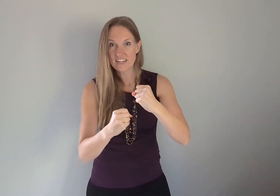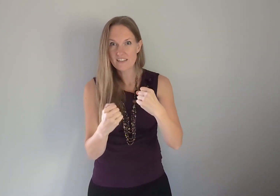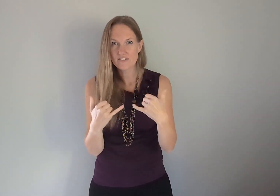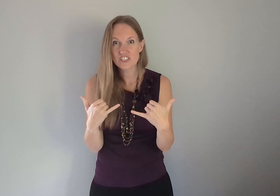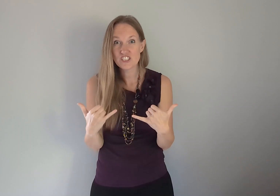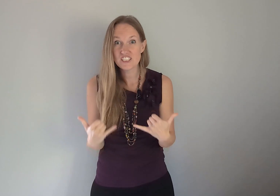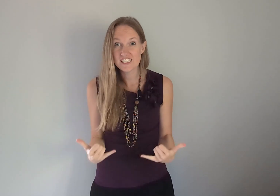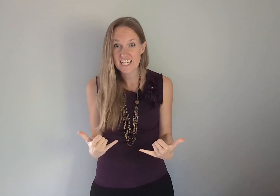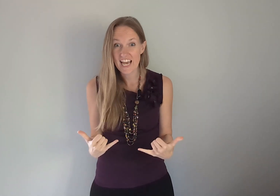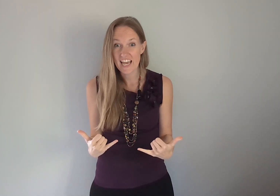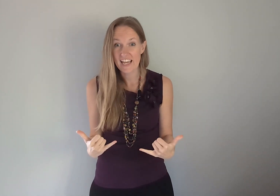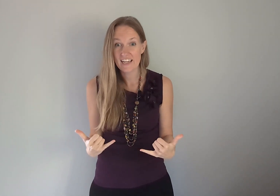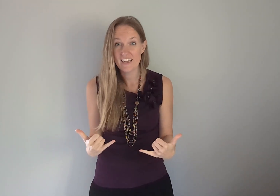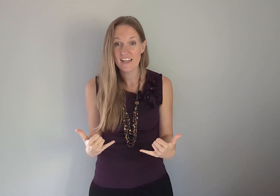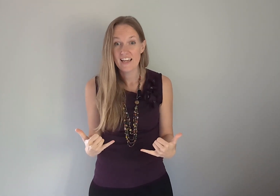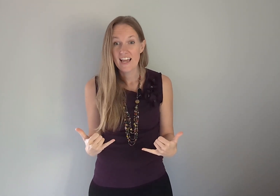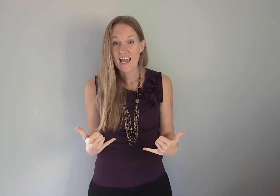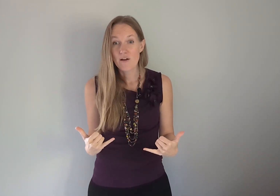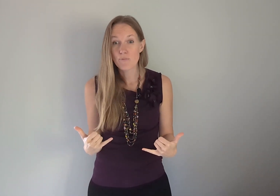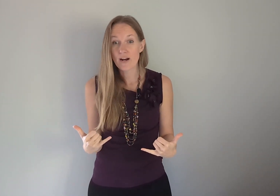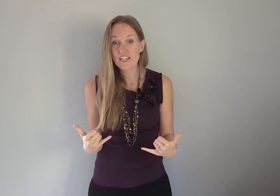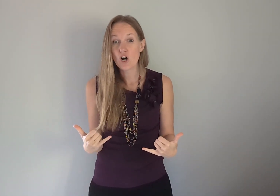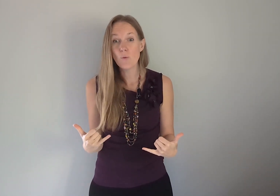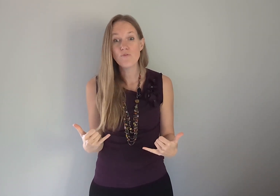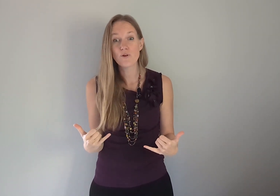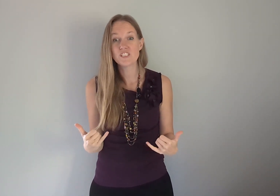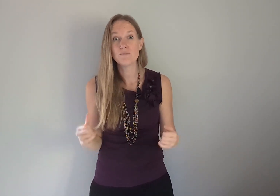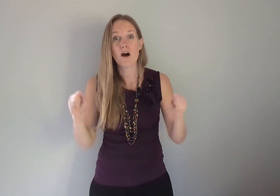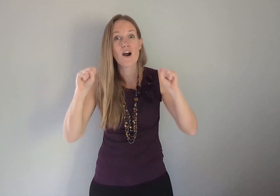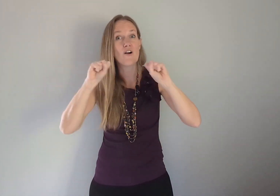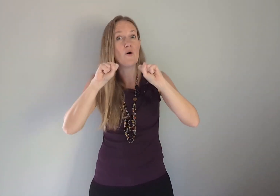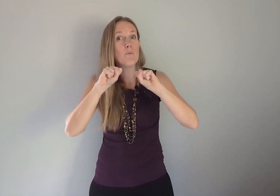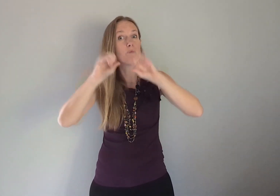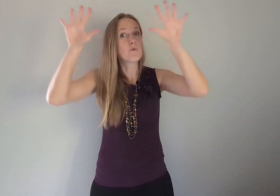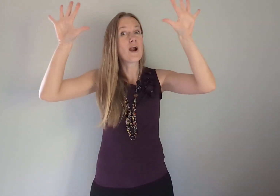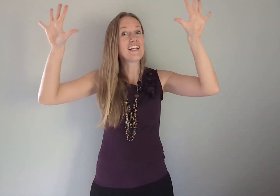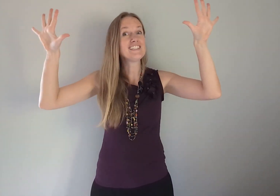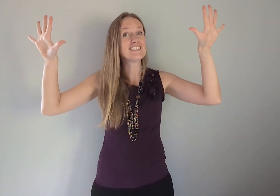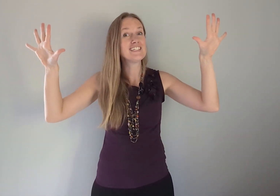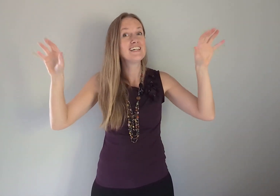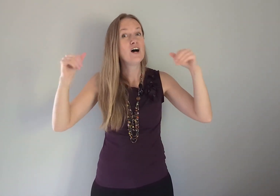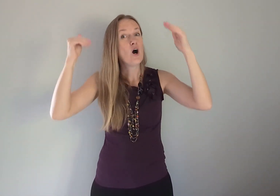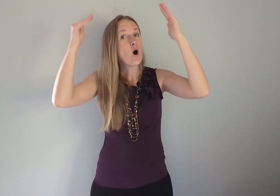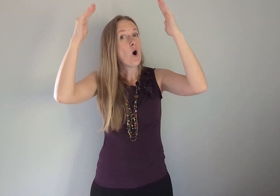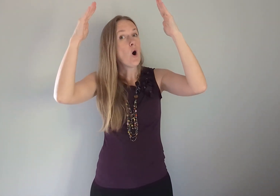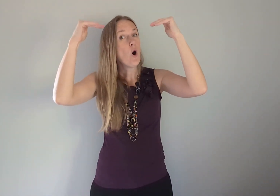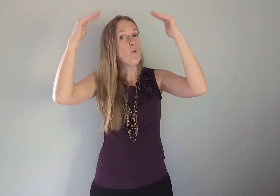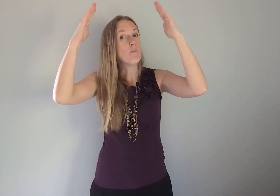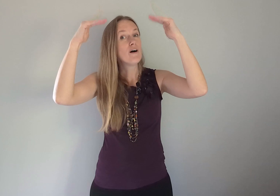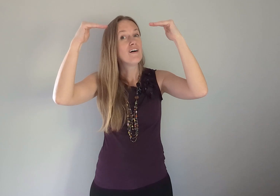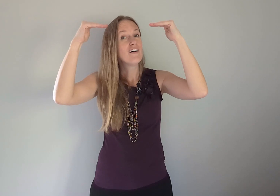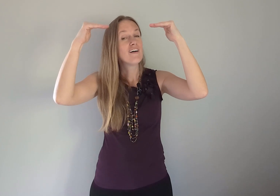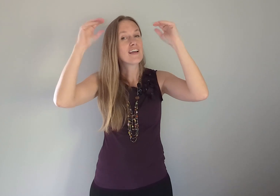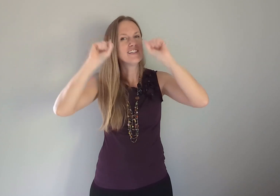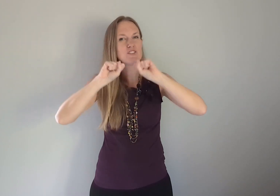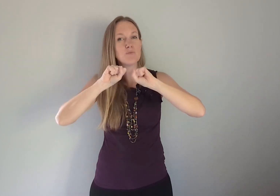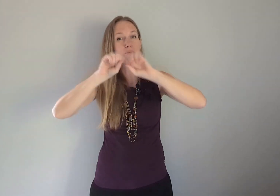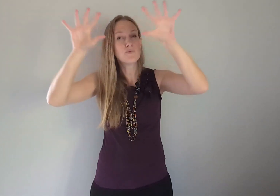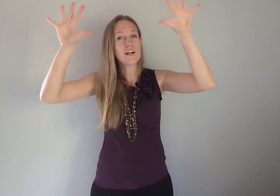Strength for today. And bright hope for tomorrow. Bright hope. Okay, so